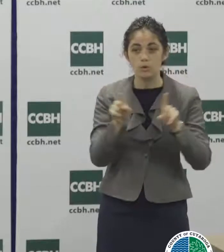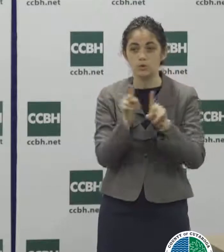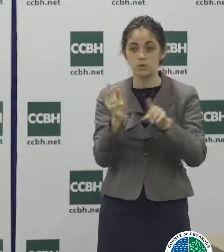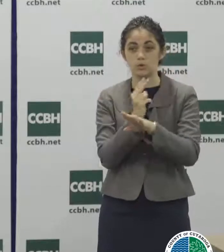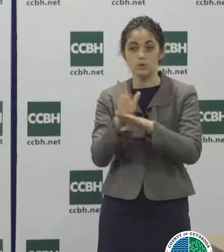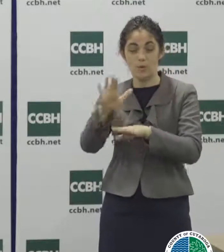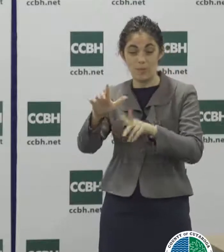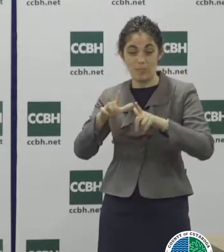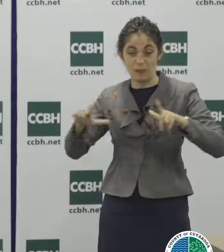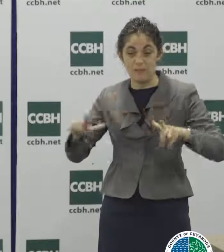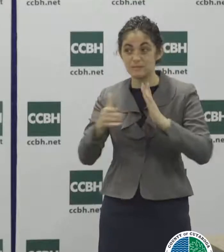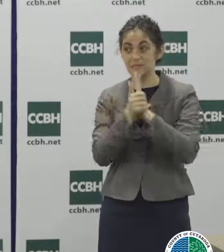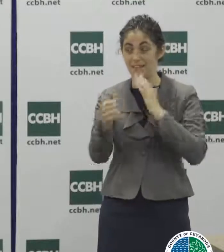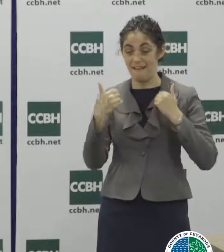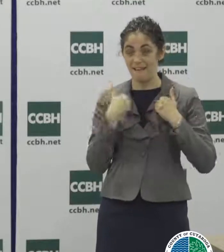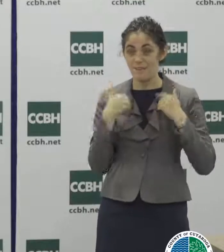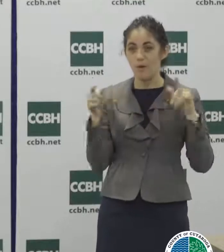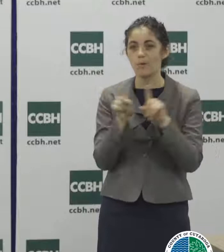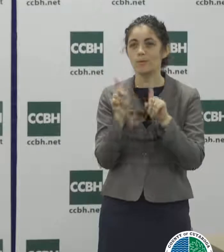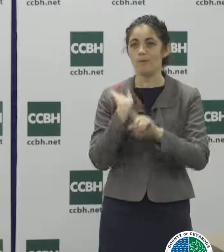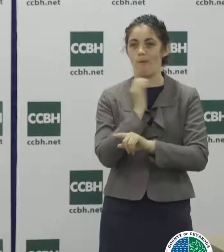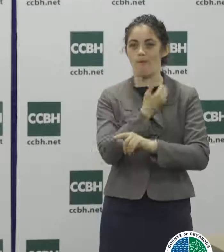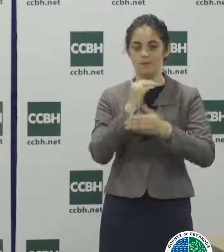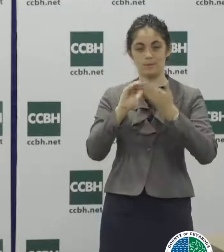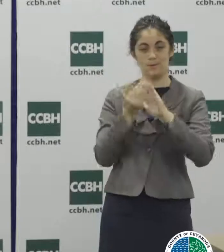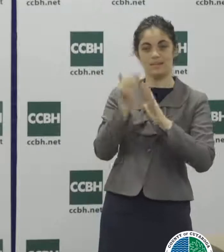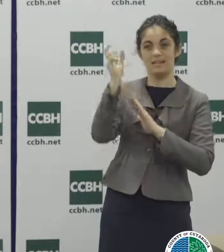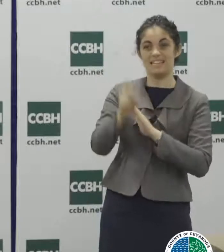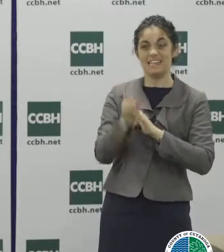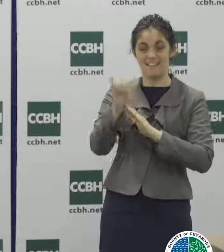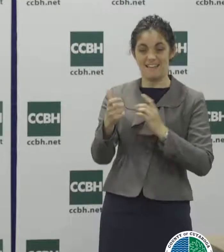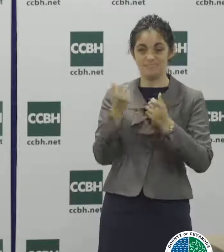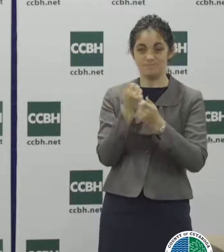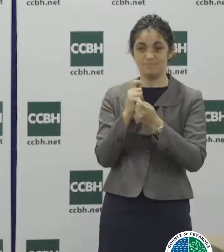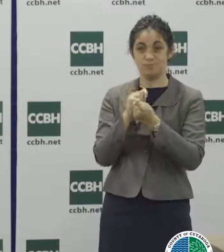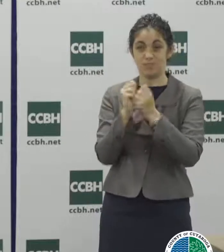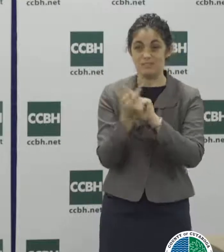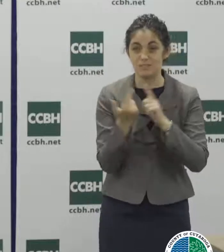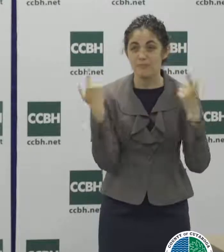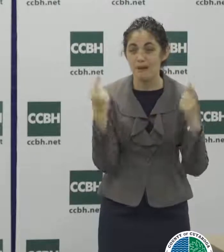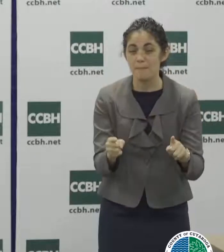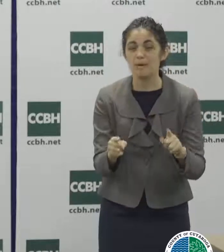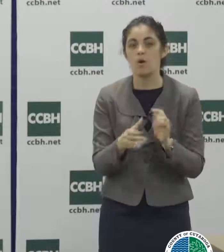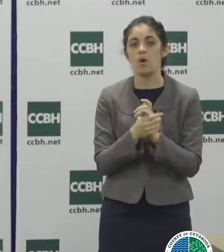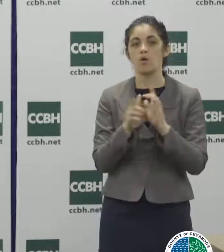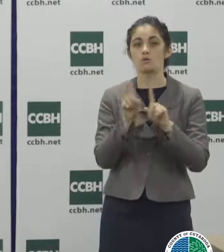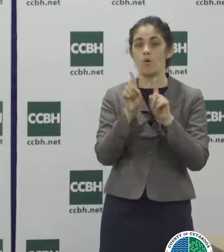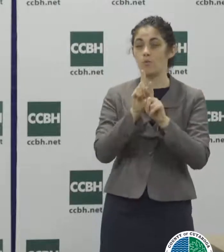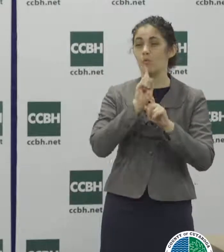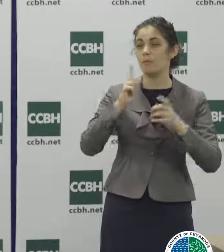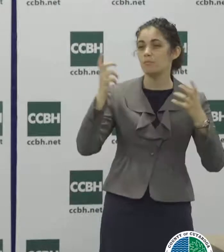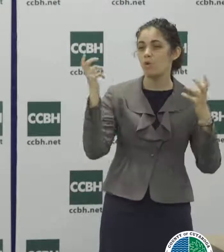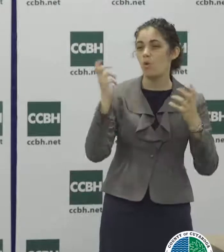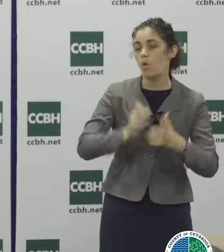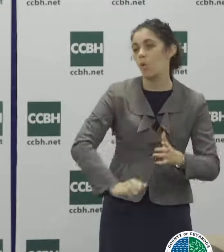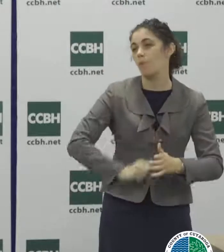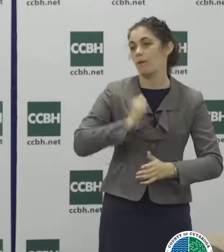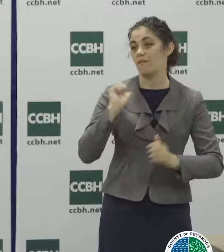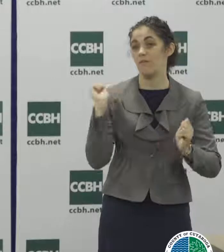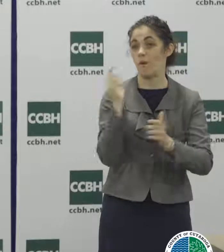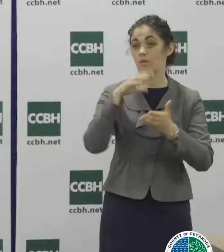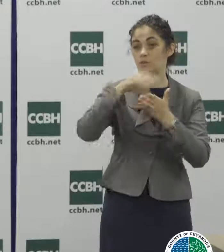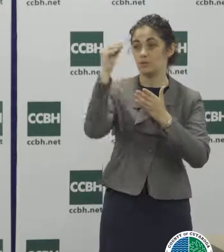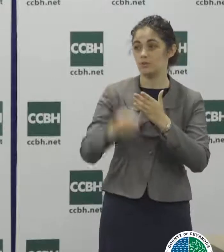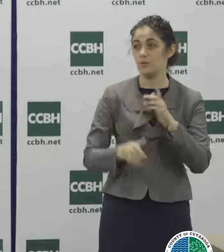their language skills in our communities that needed those translations. And I'm incredibly proud of what our students did.